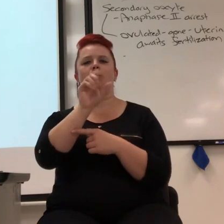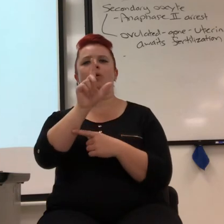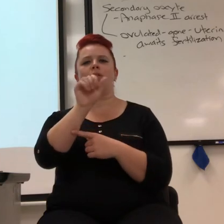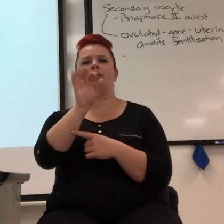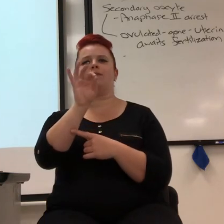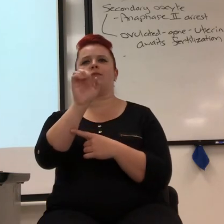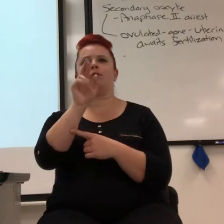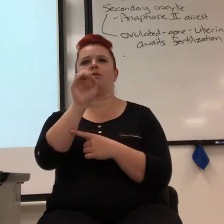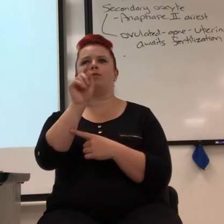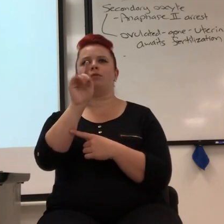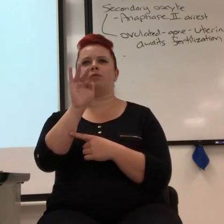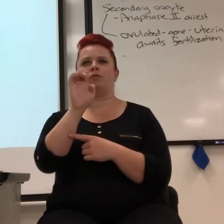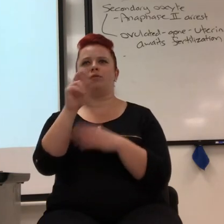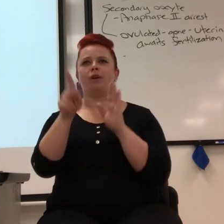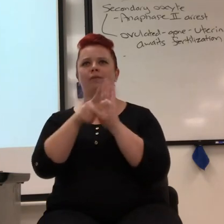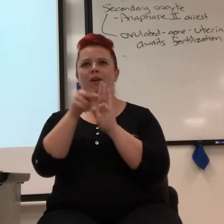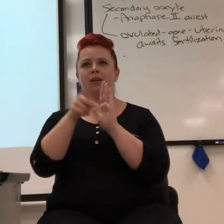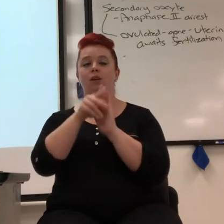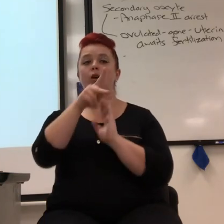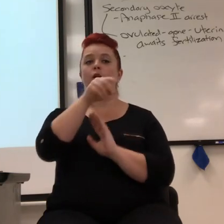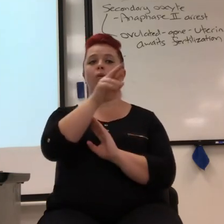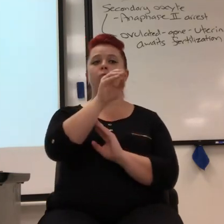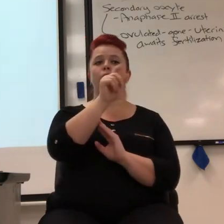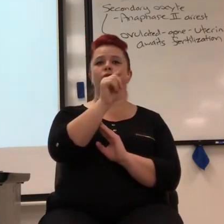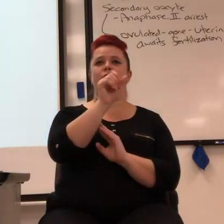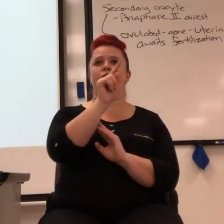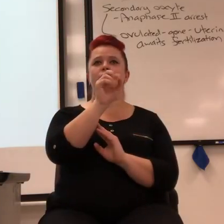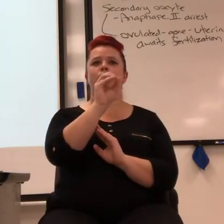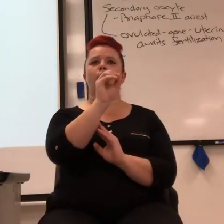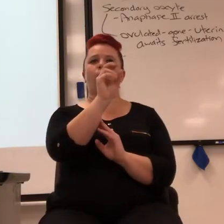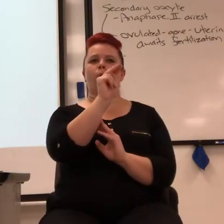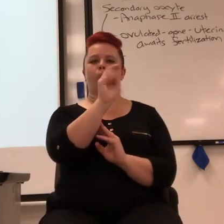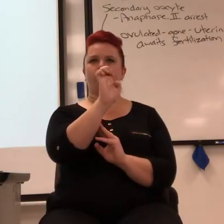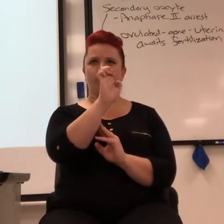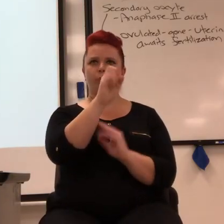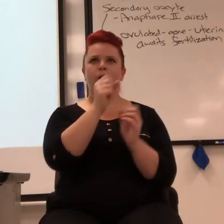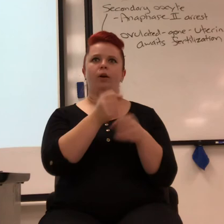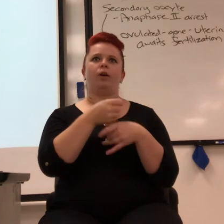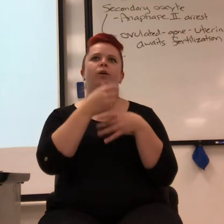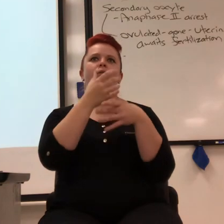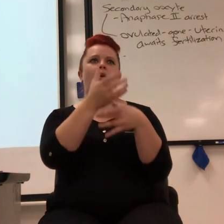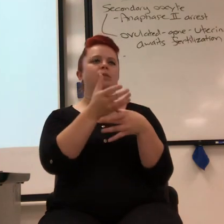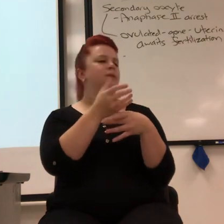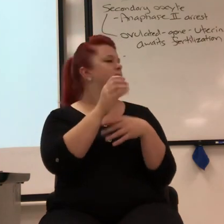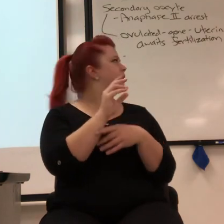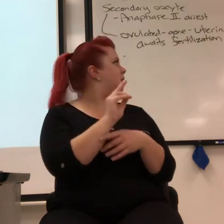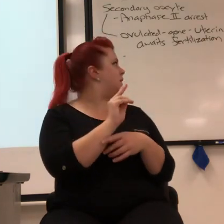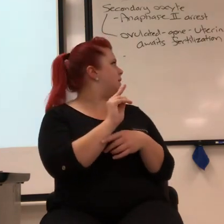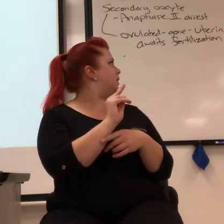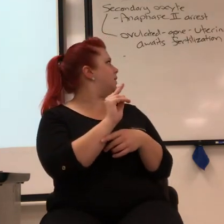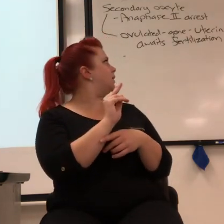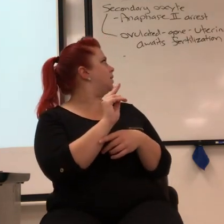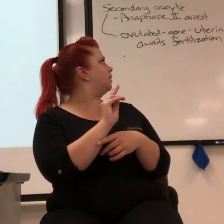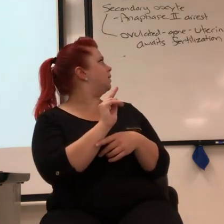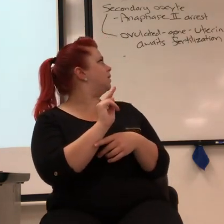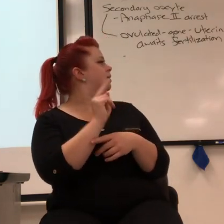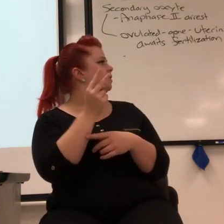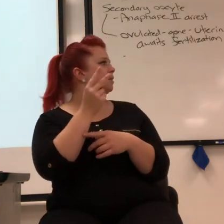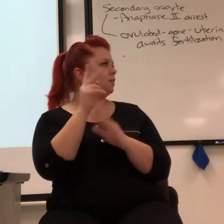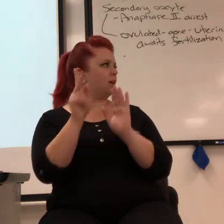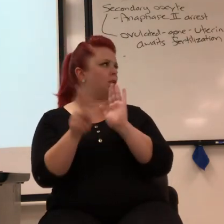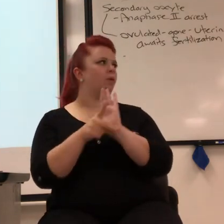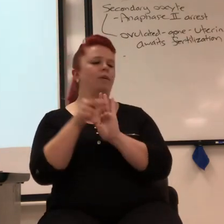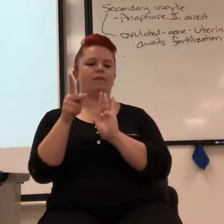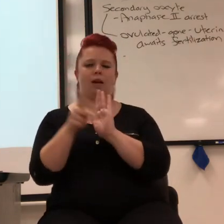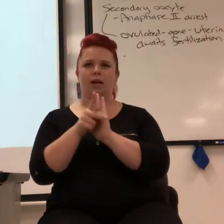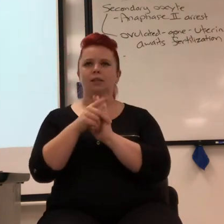Progesterone targets the uterus and it causes the secretory phase. Like gestation means pregnancy. Pro means before